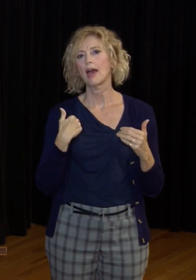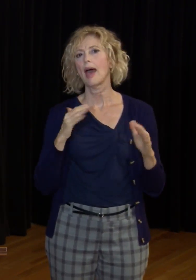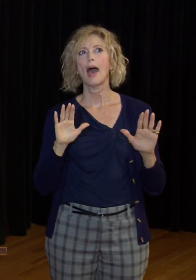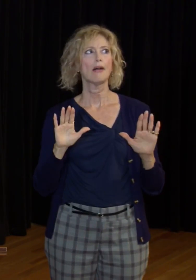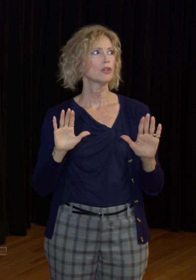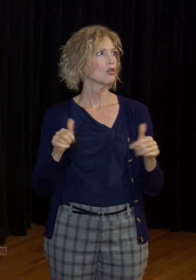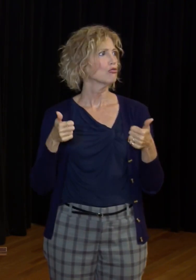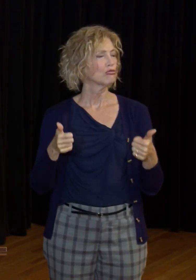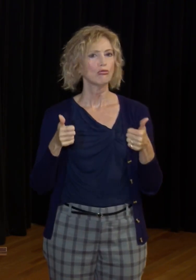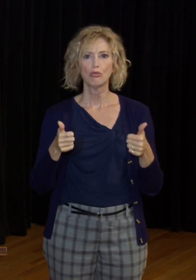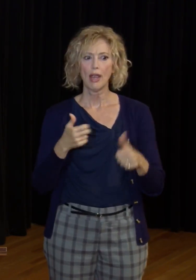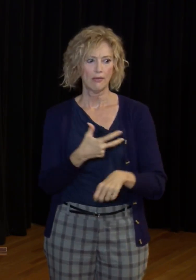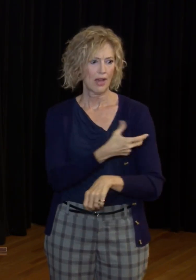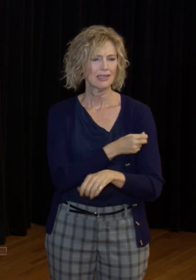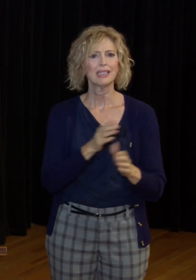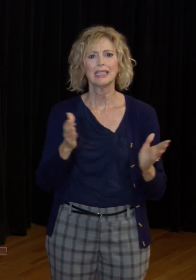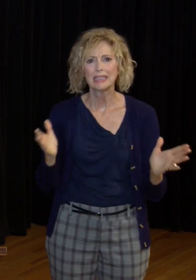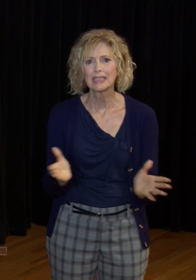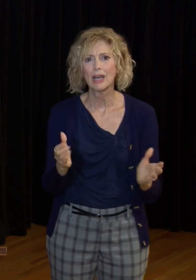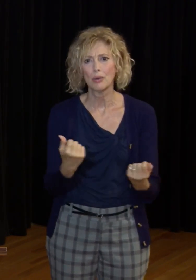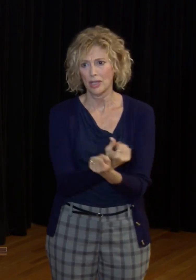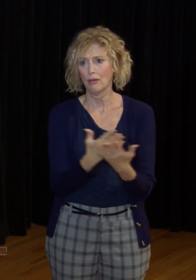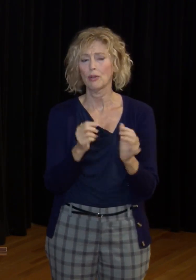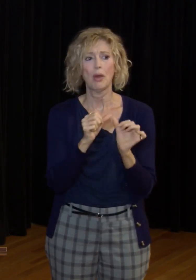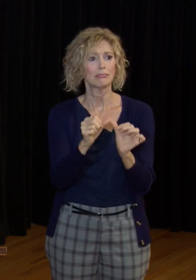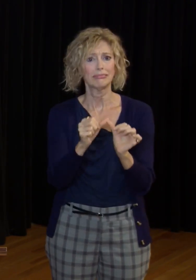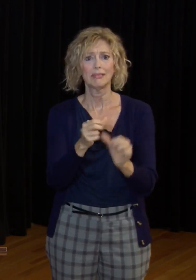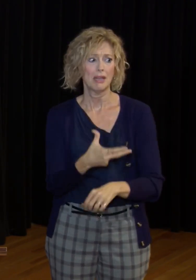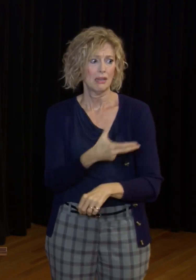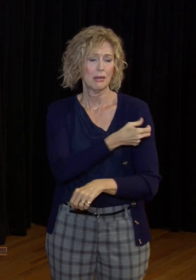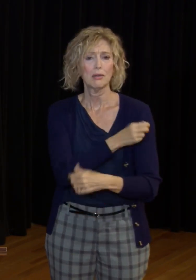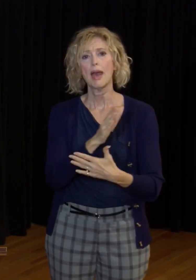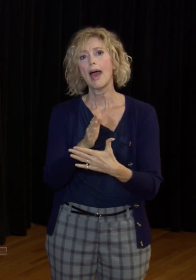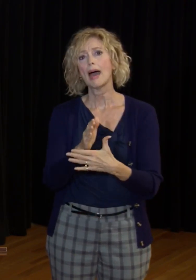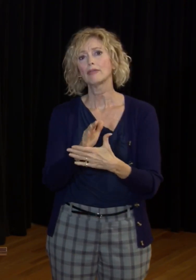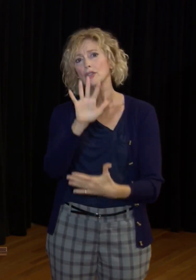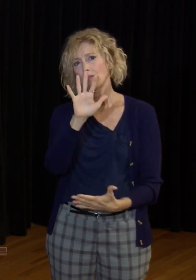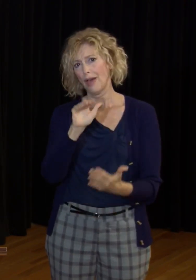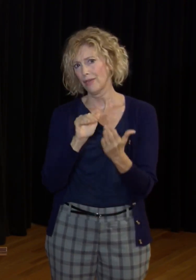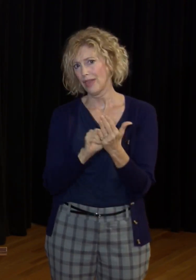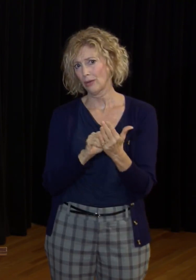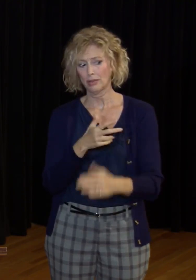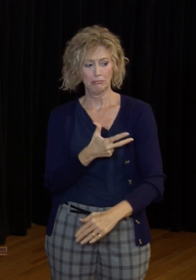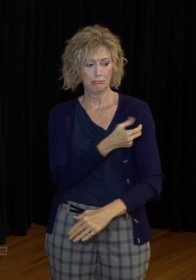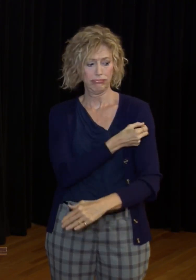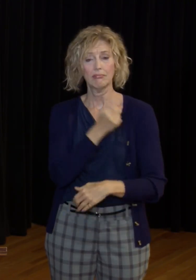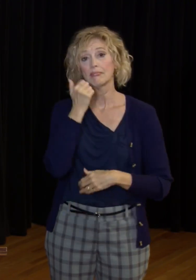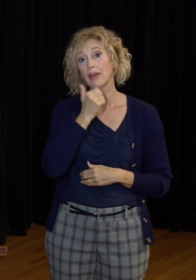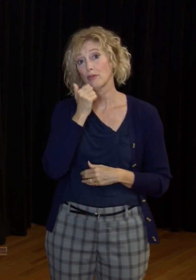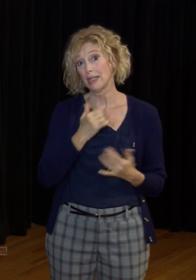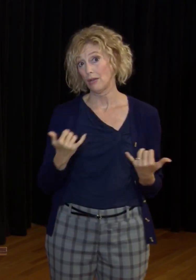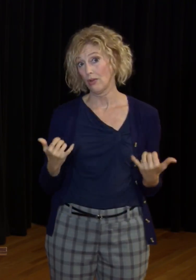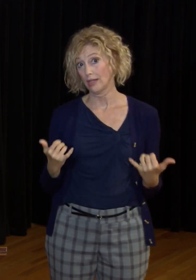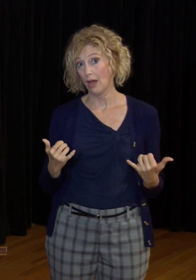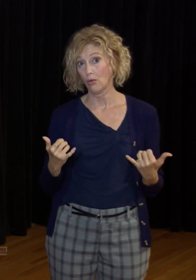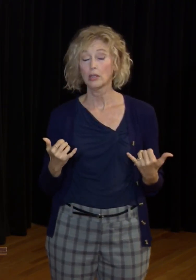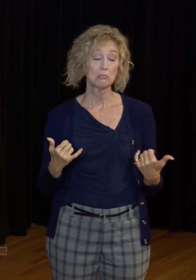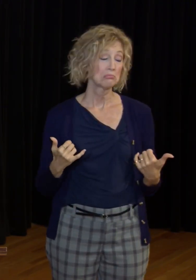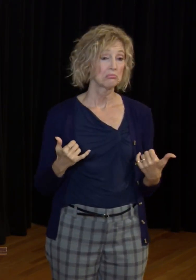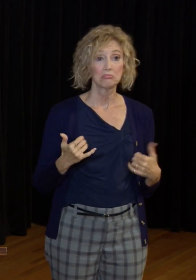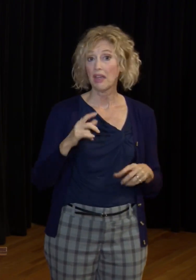momentum in vaccines, we want to encourage everybody to continue getting vaccinated. We're averaging about 5,000 vaccines a day right now, which is